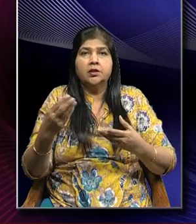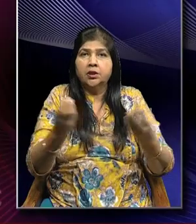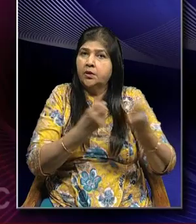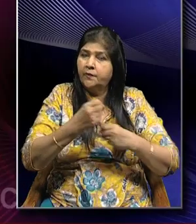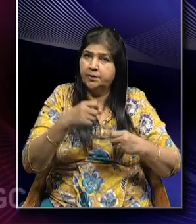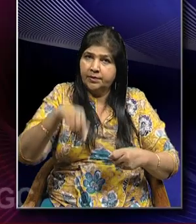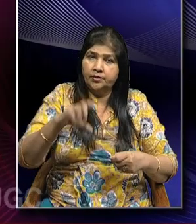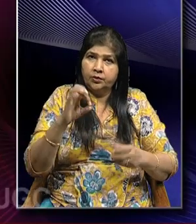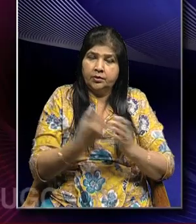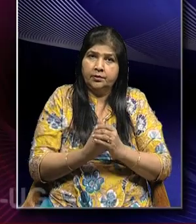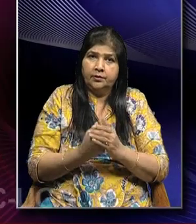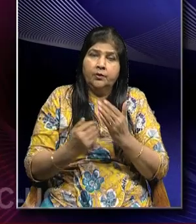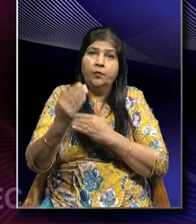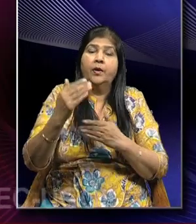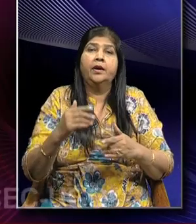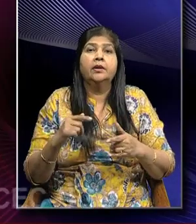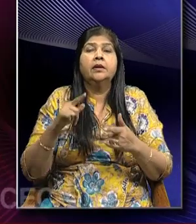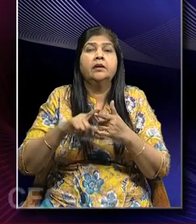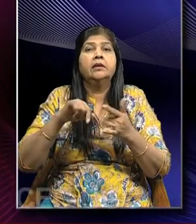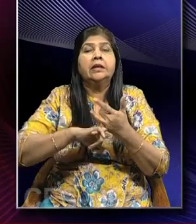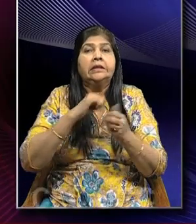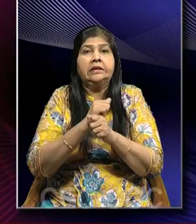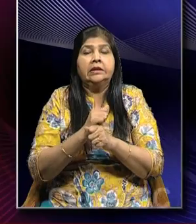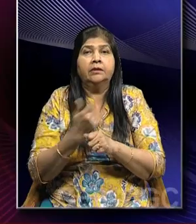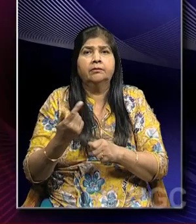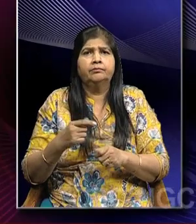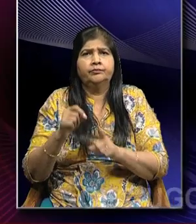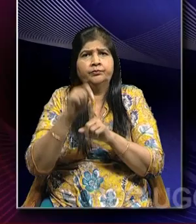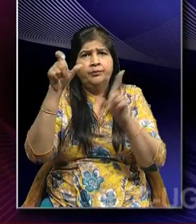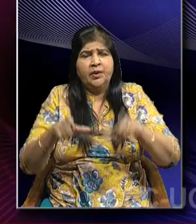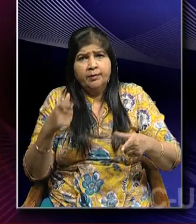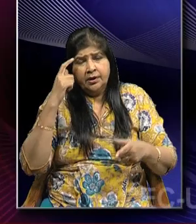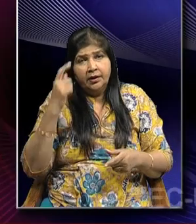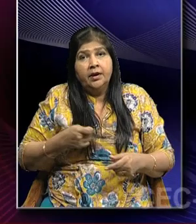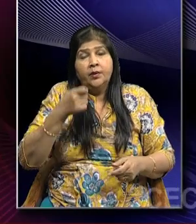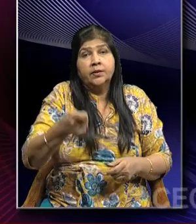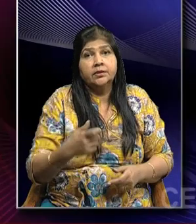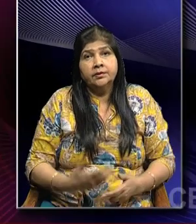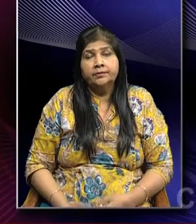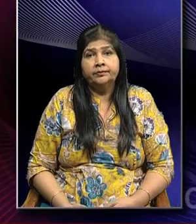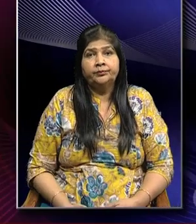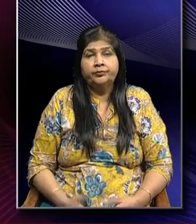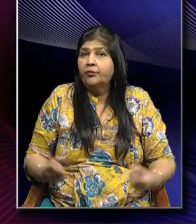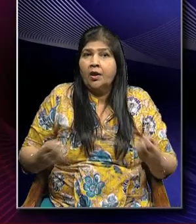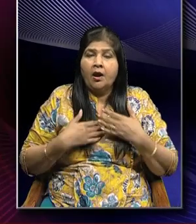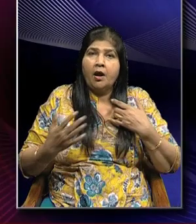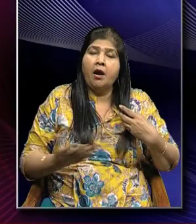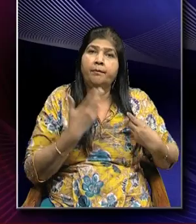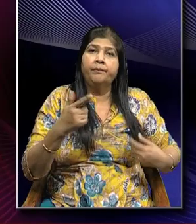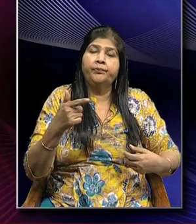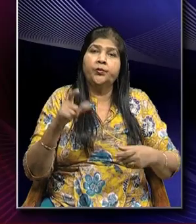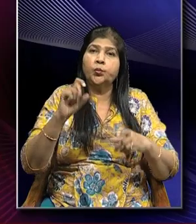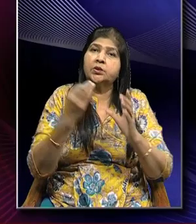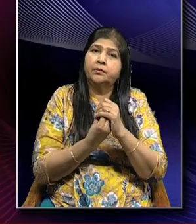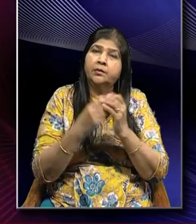into companies with higher ESG metrics. Now people are investing willingly into those